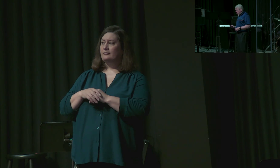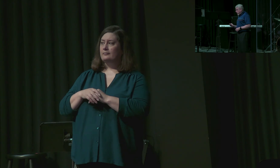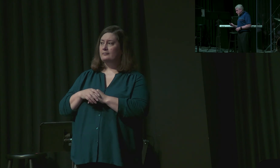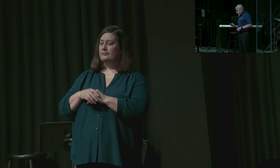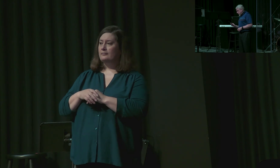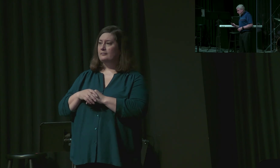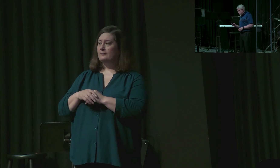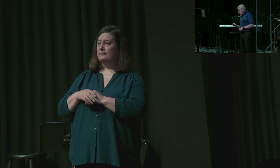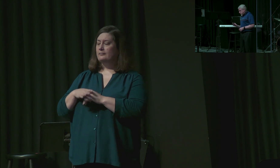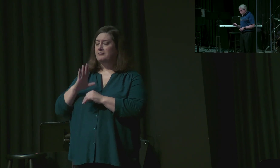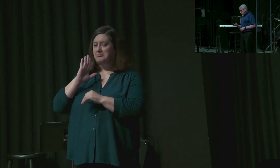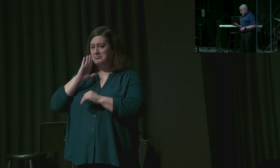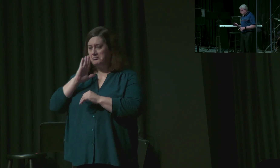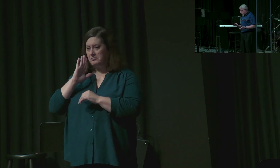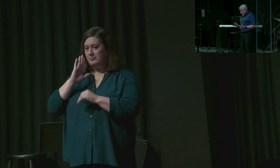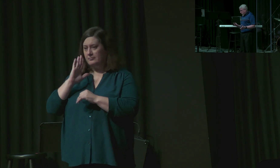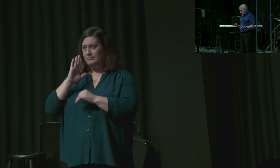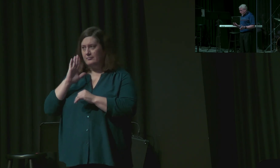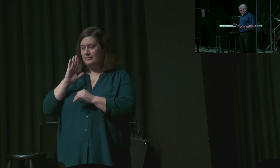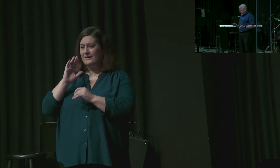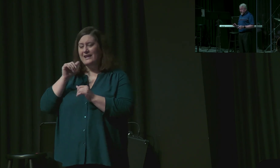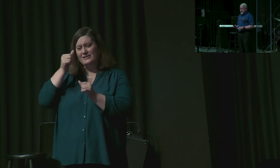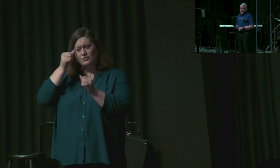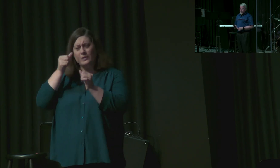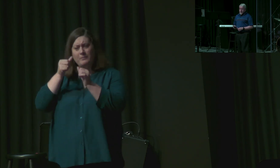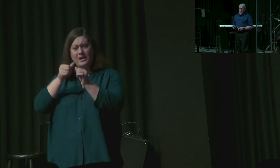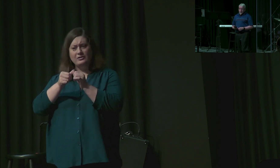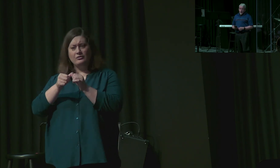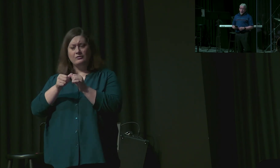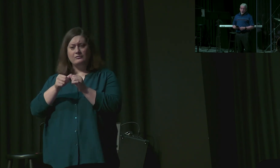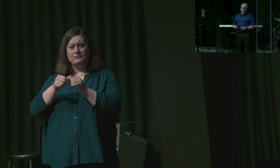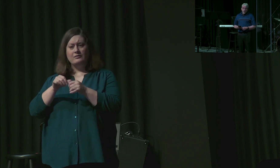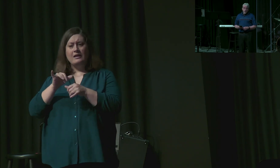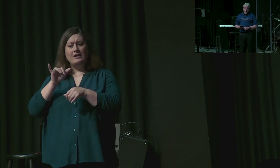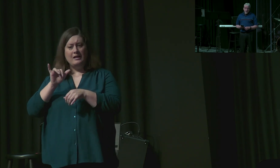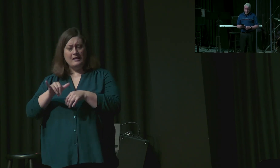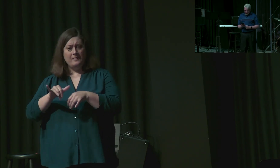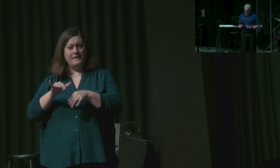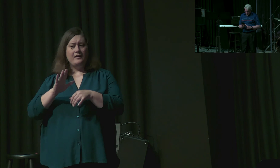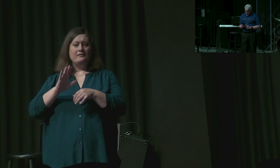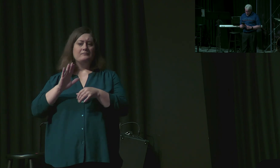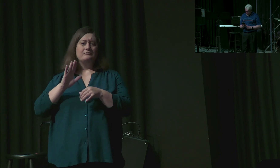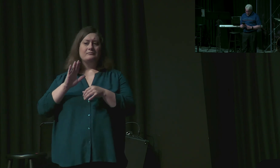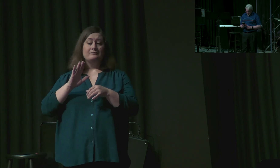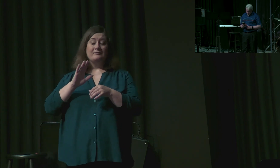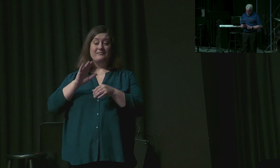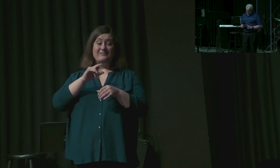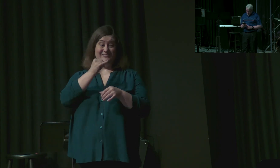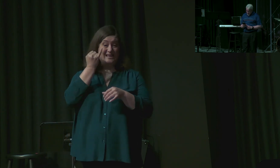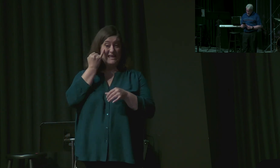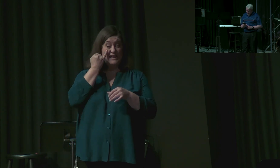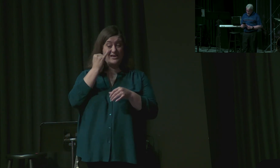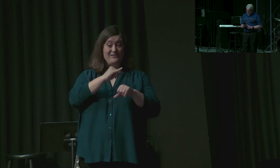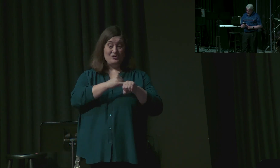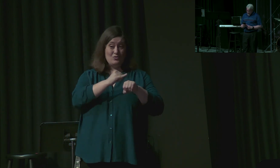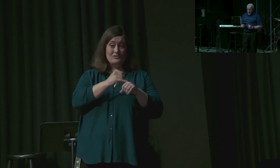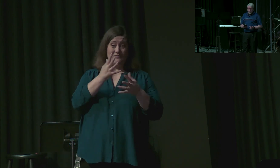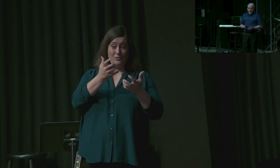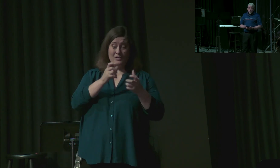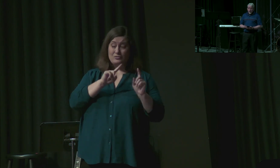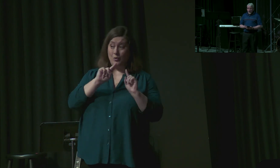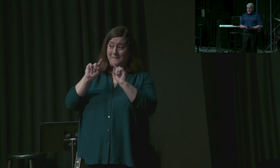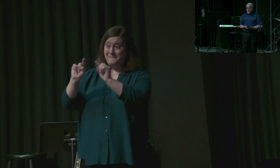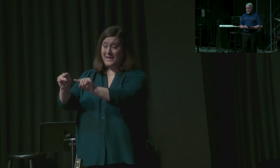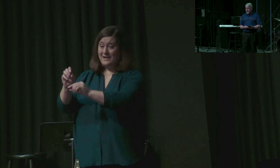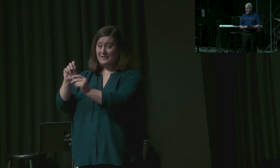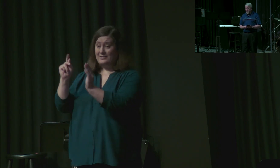are going to necessitate the sword and the bow under God's providences. They